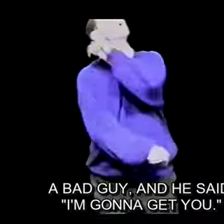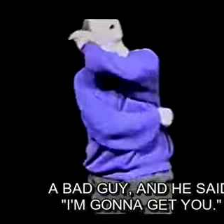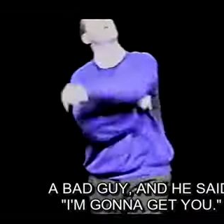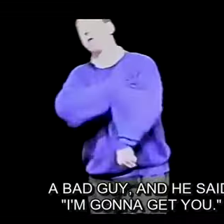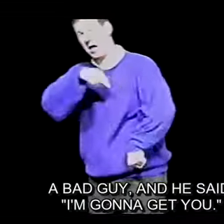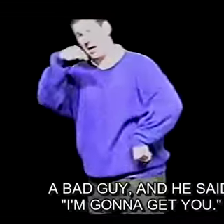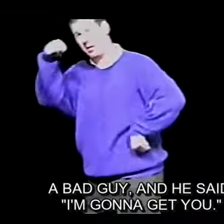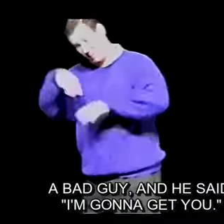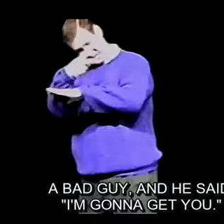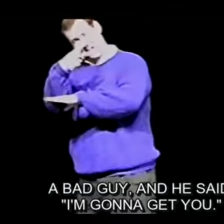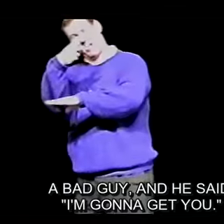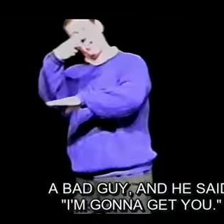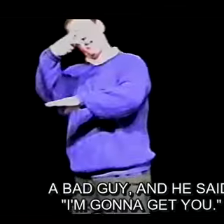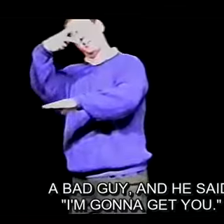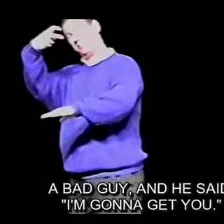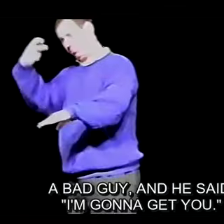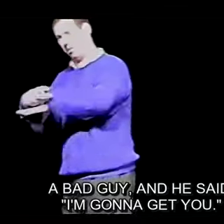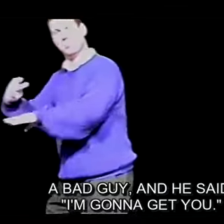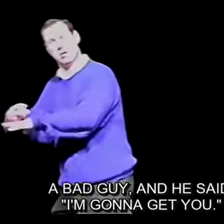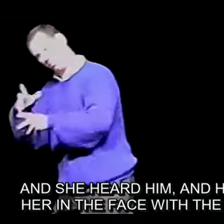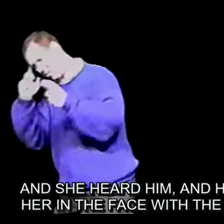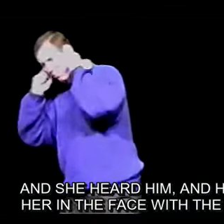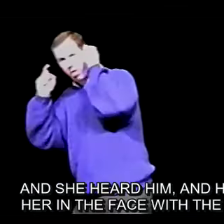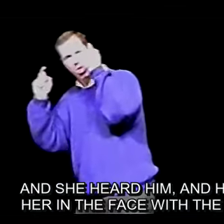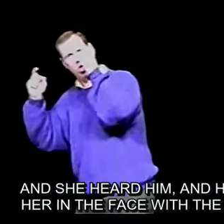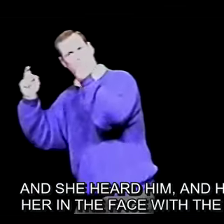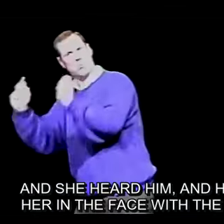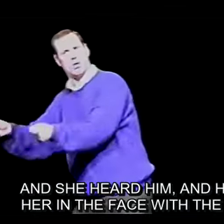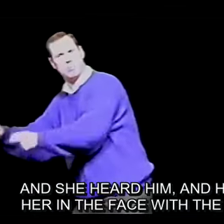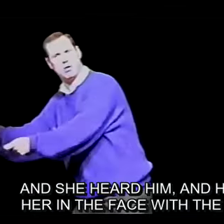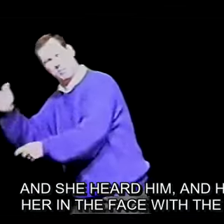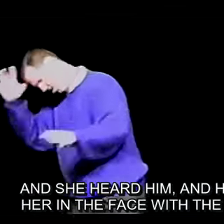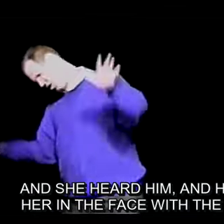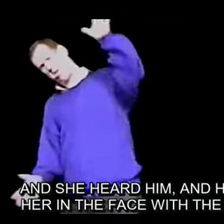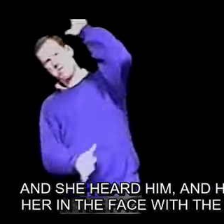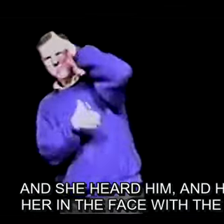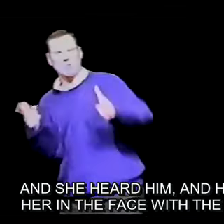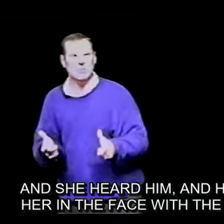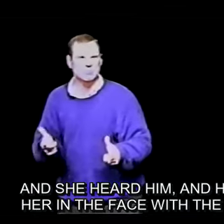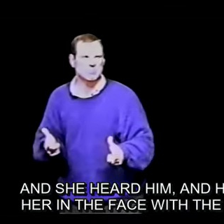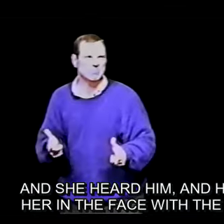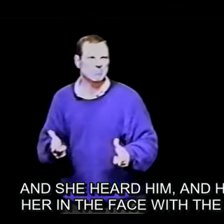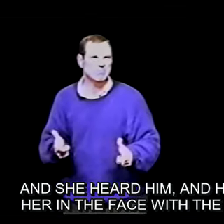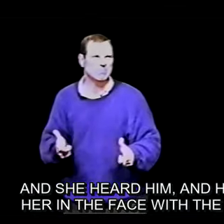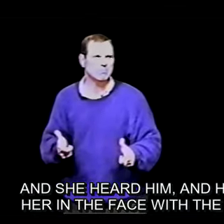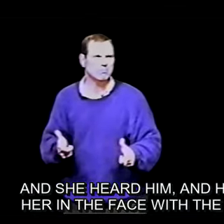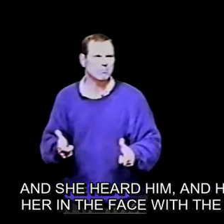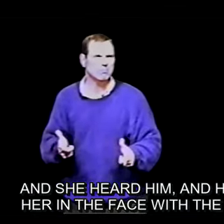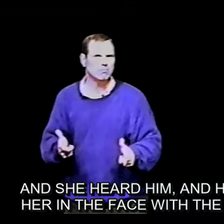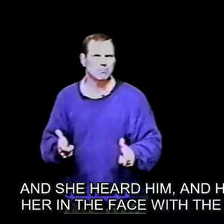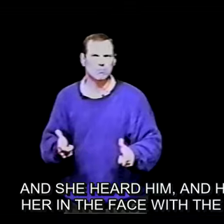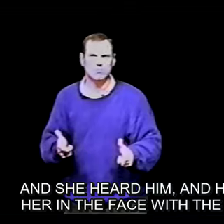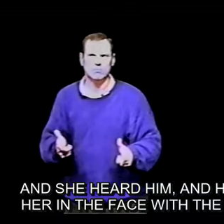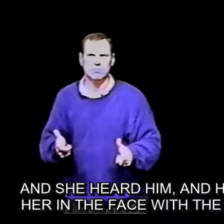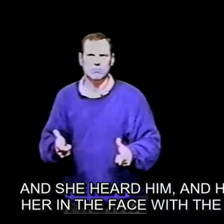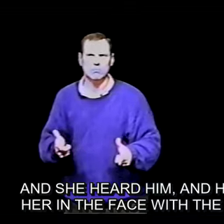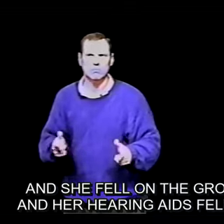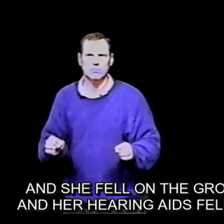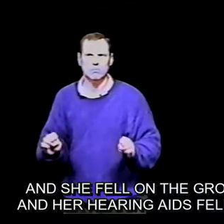you. And she heard him, and he hit her in the face with the gun, and she fell on the ground, and her hearing aids